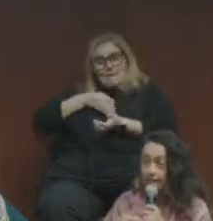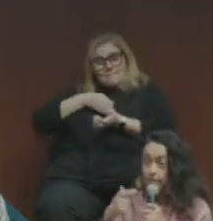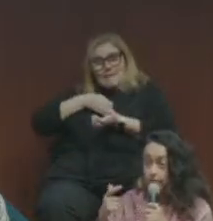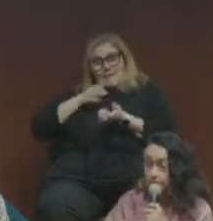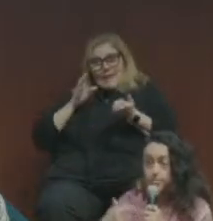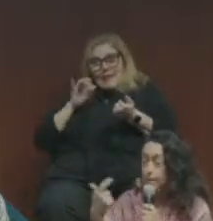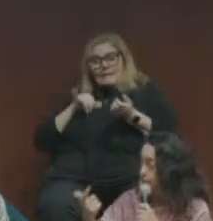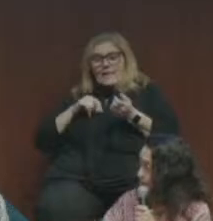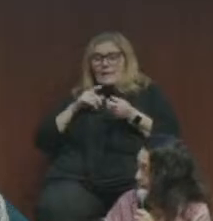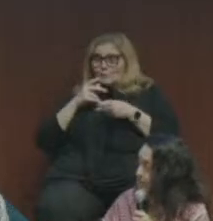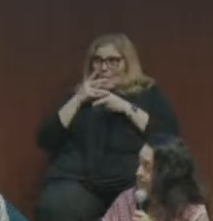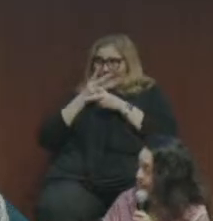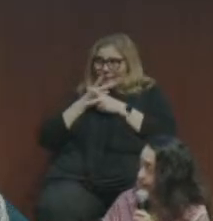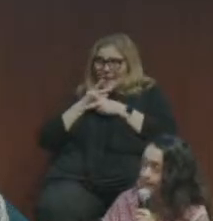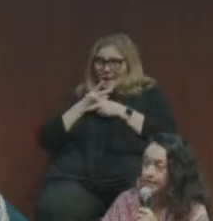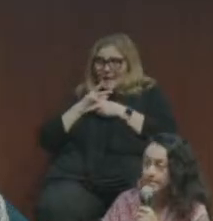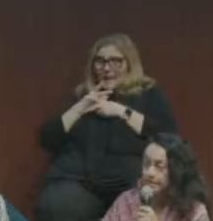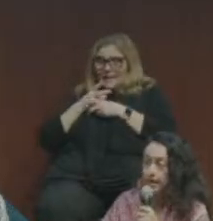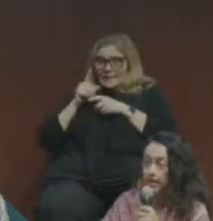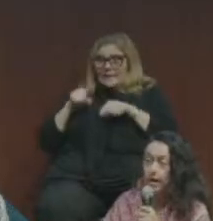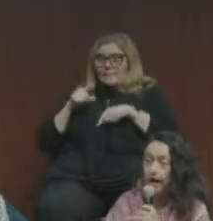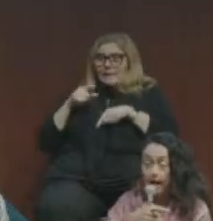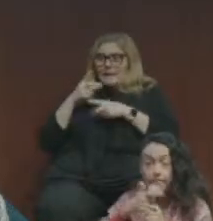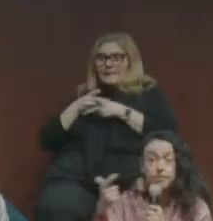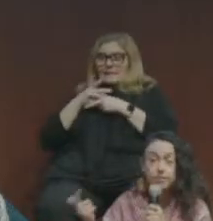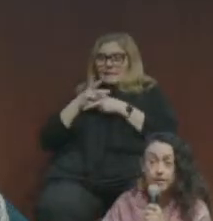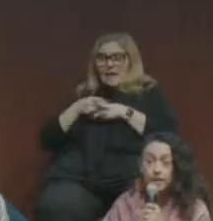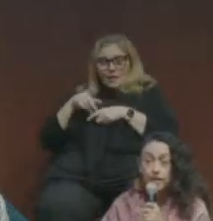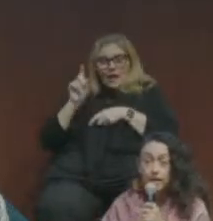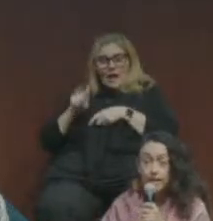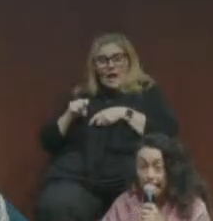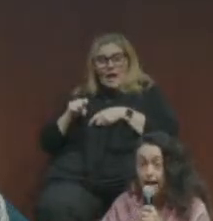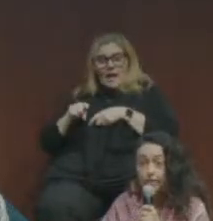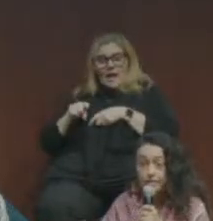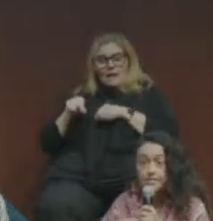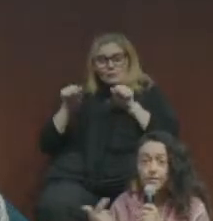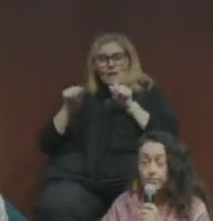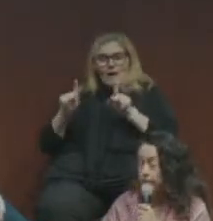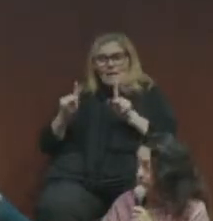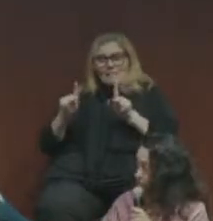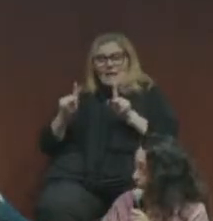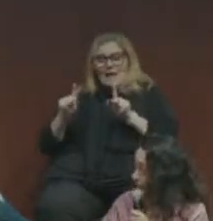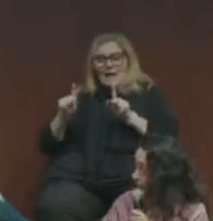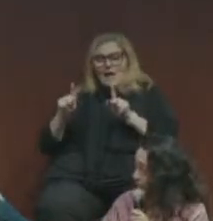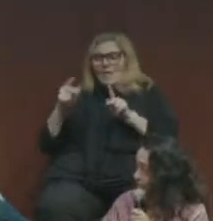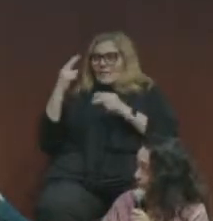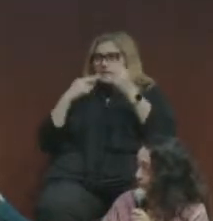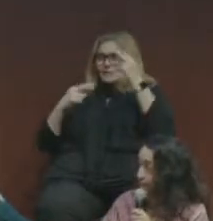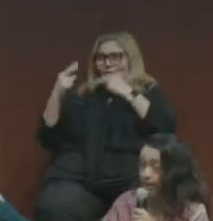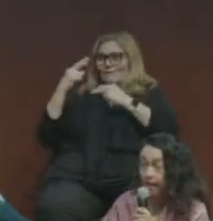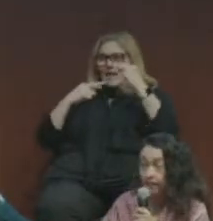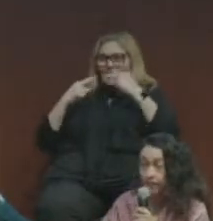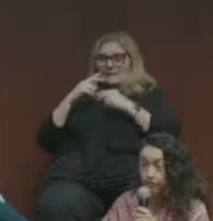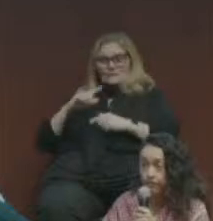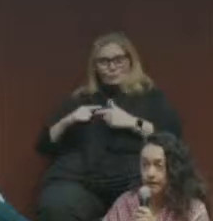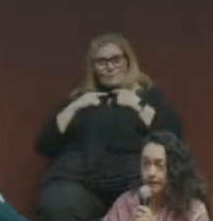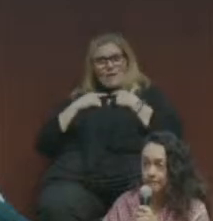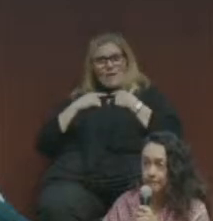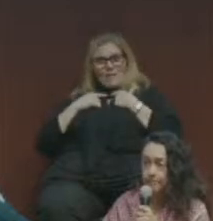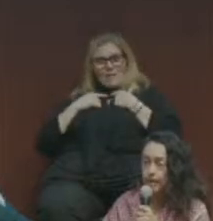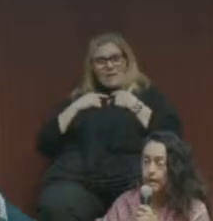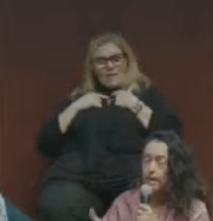on, in order to be able to keep getting this care, I have to allow this level of surveillance into my life.